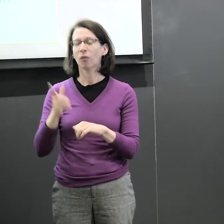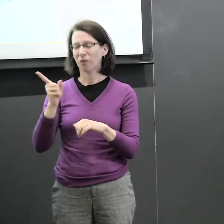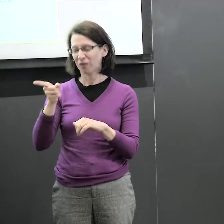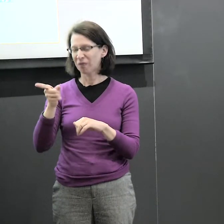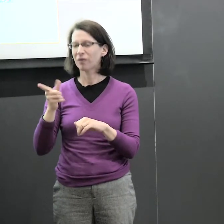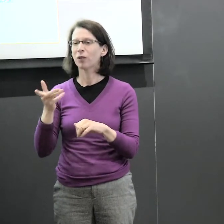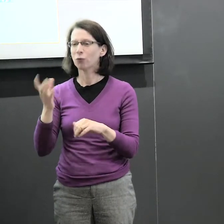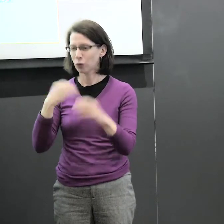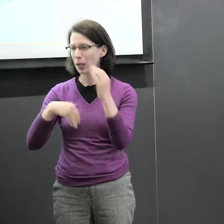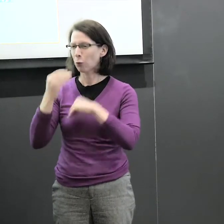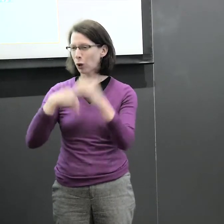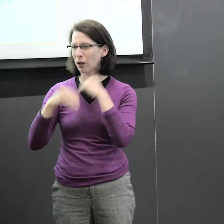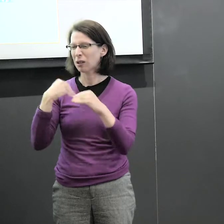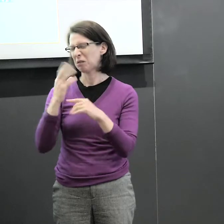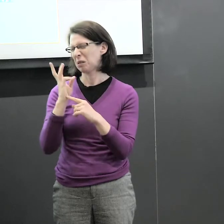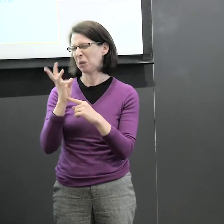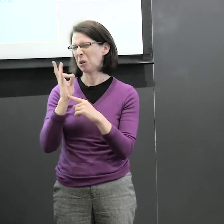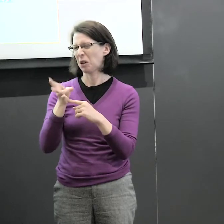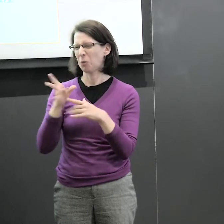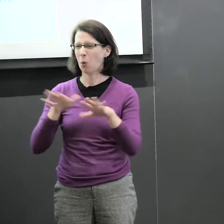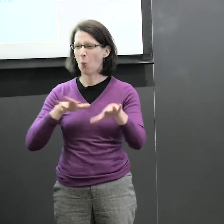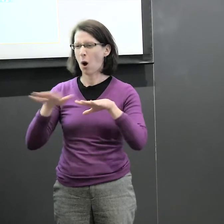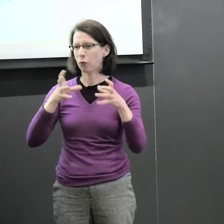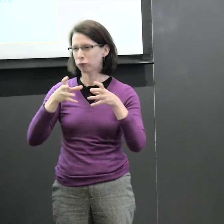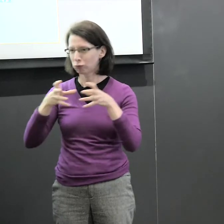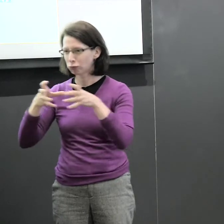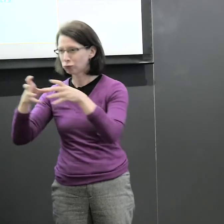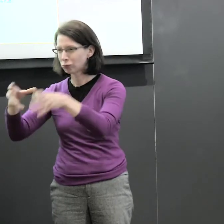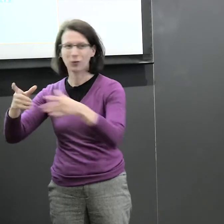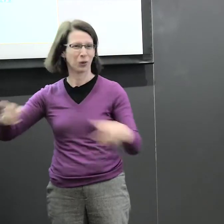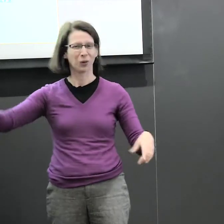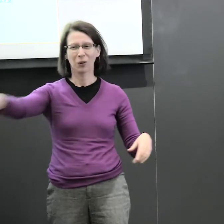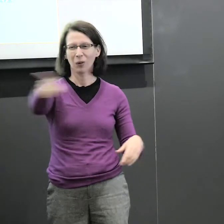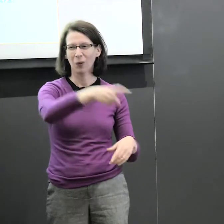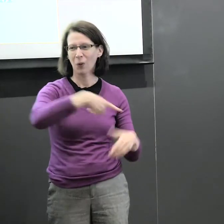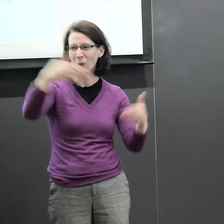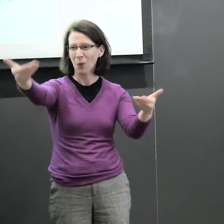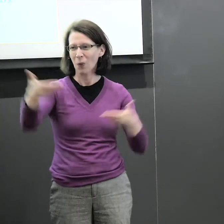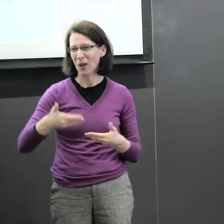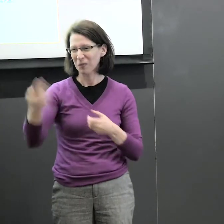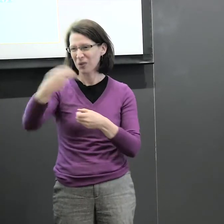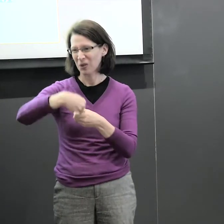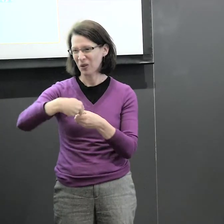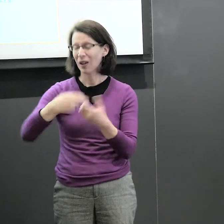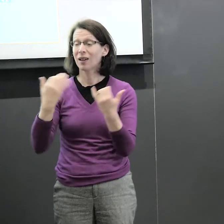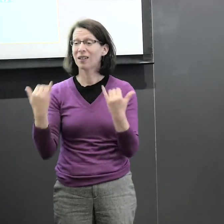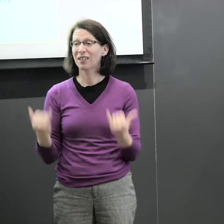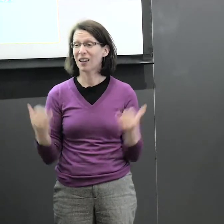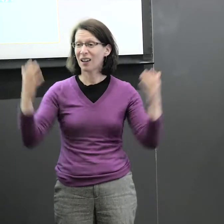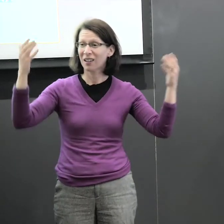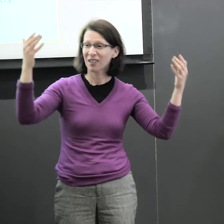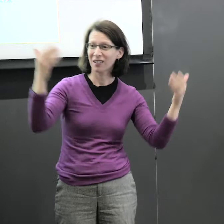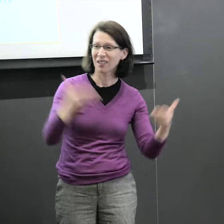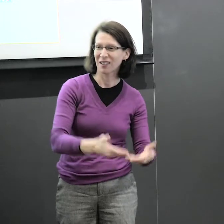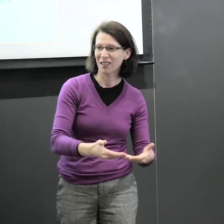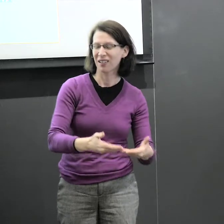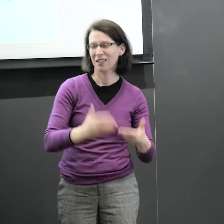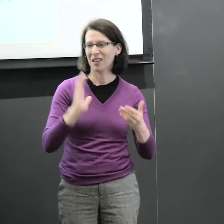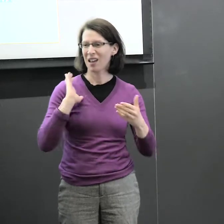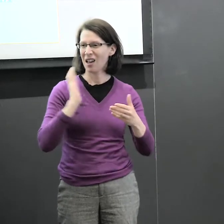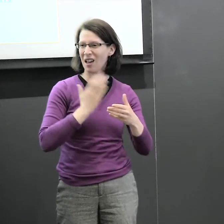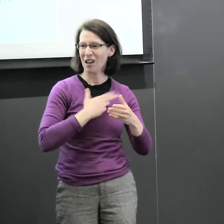away. Everybody here is welcome to come to that. Now it's time for me to introduce our distinguished